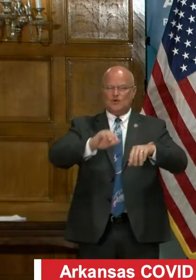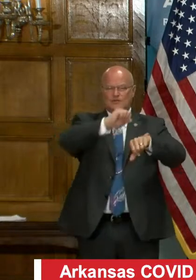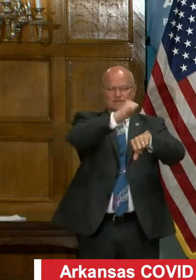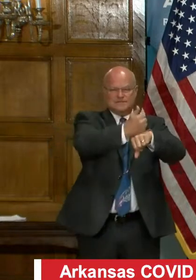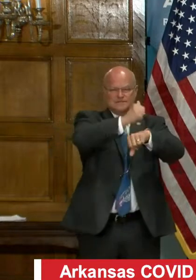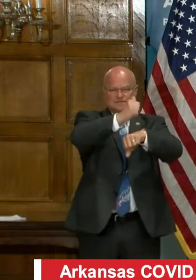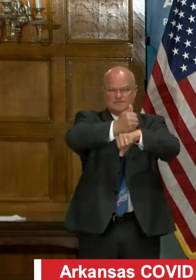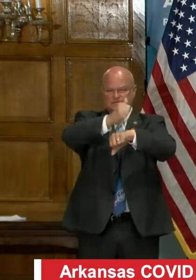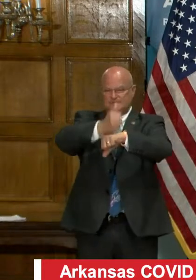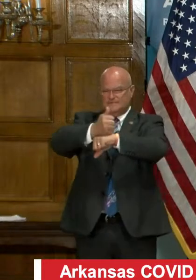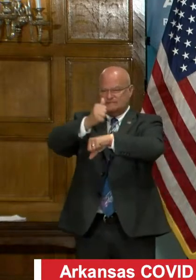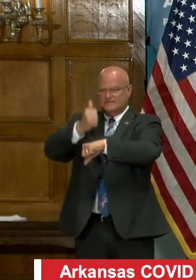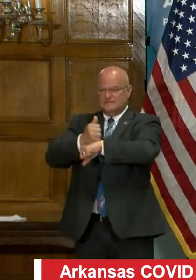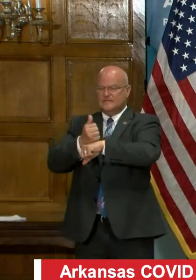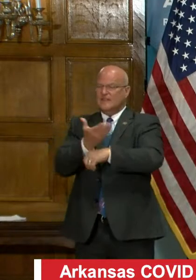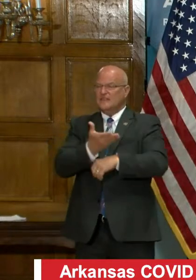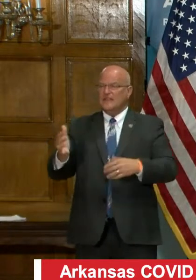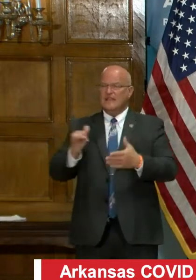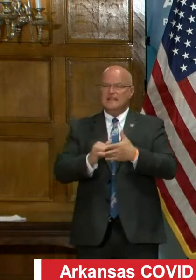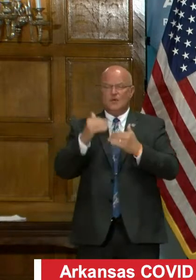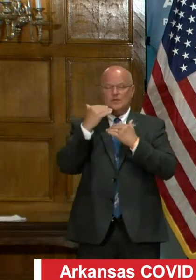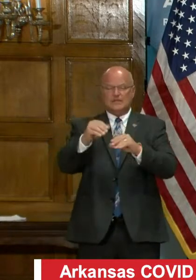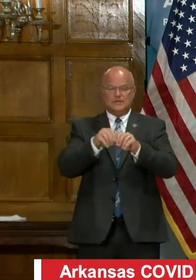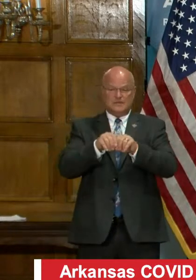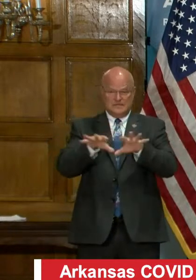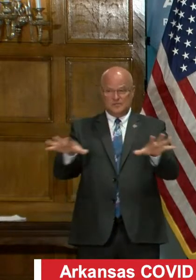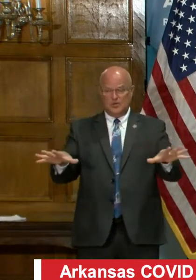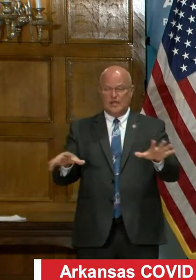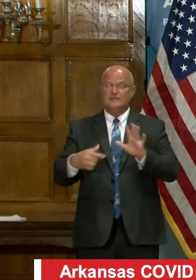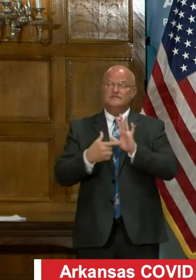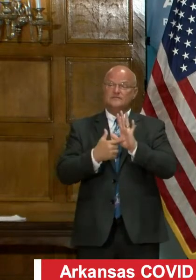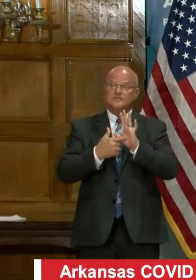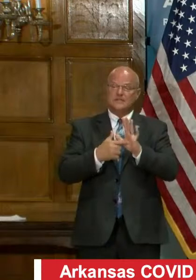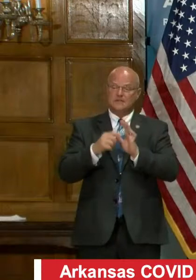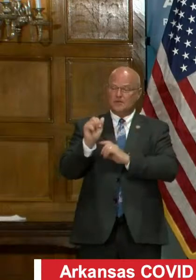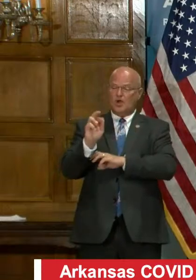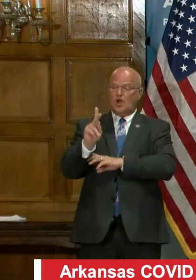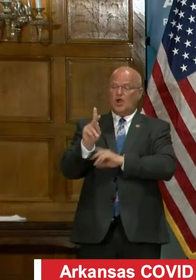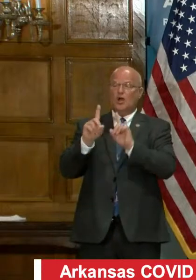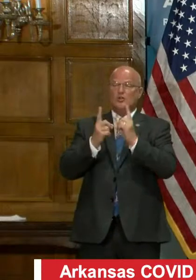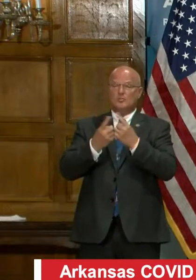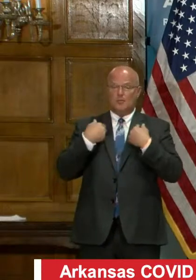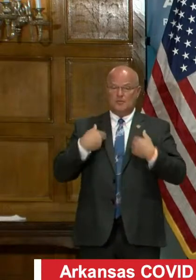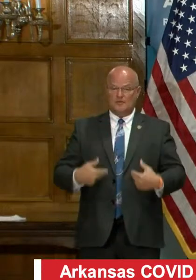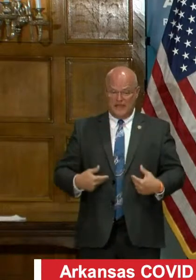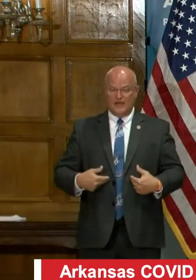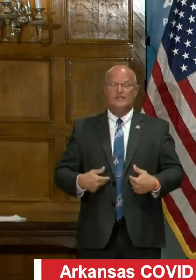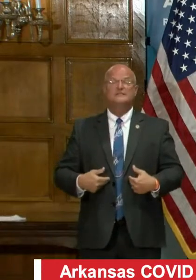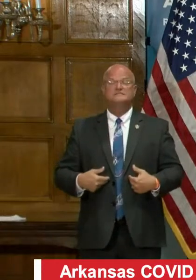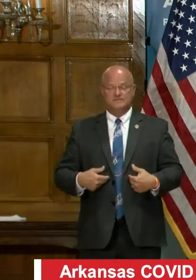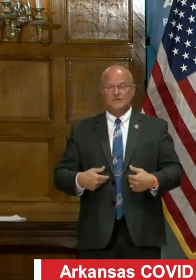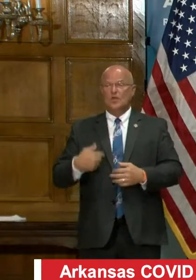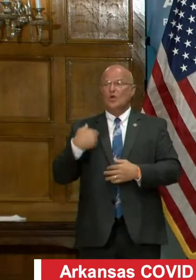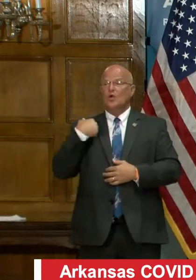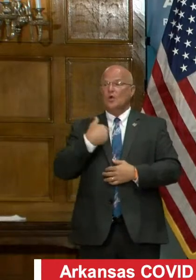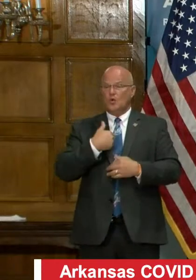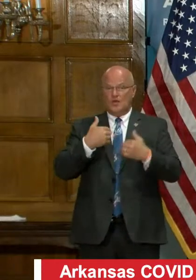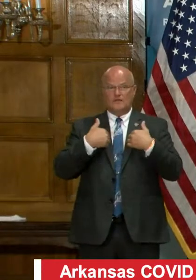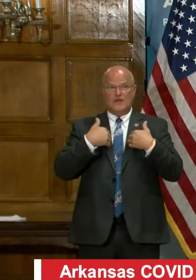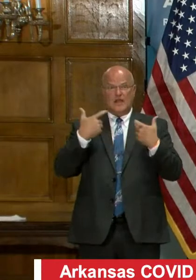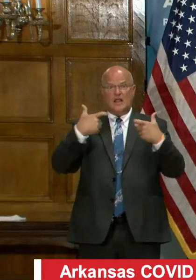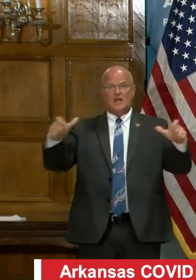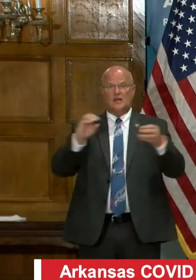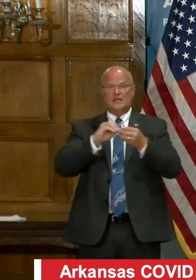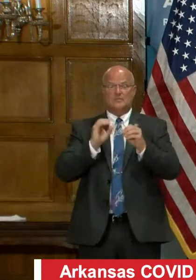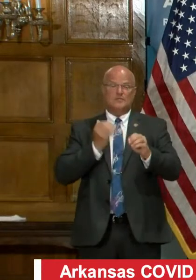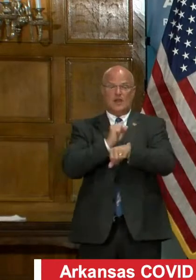place measures that will limit the spread. For example, at the Arkansas Department of Health, understandably, we've had a large